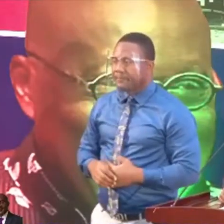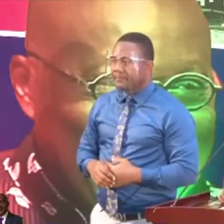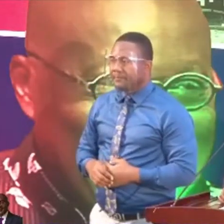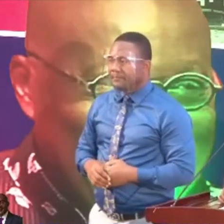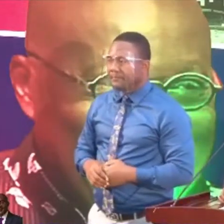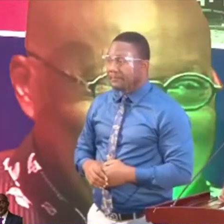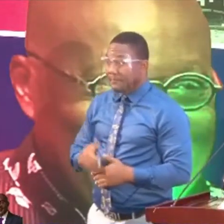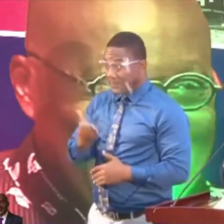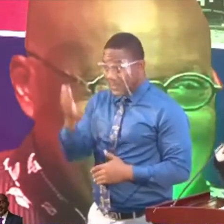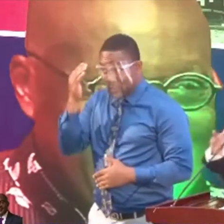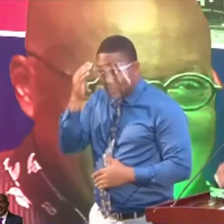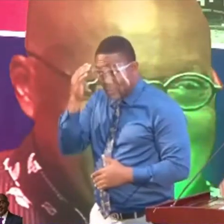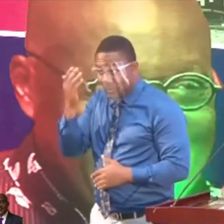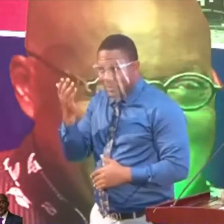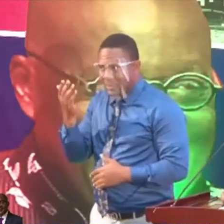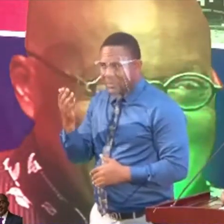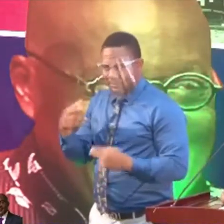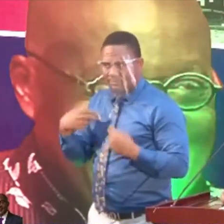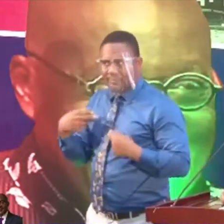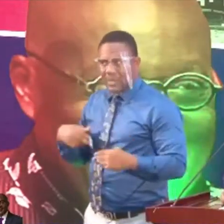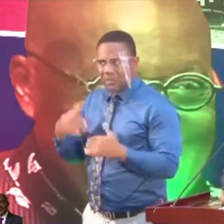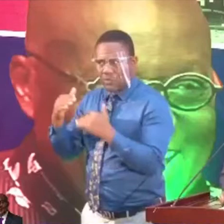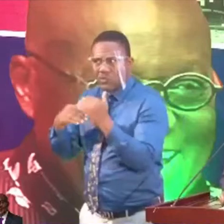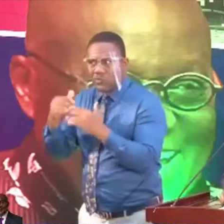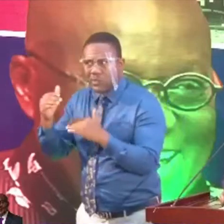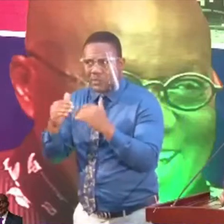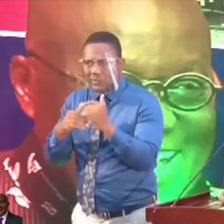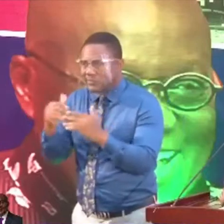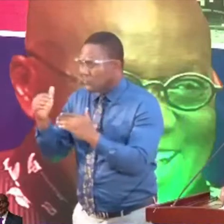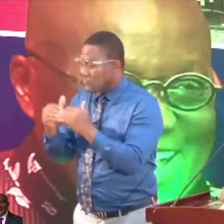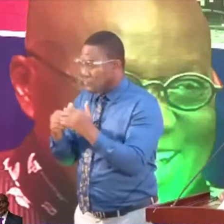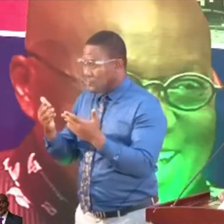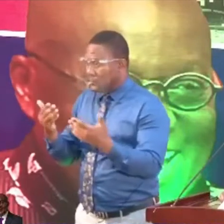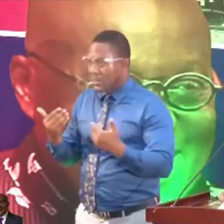As you know, as part of our health infrastructure, we have